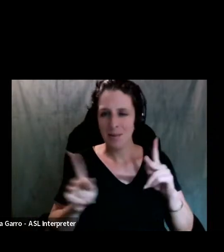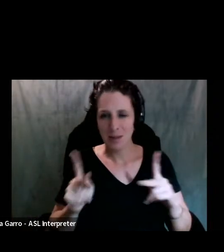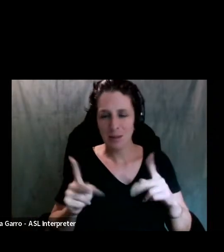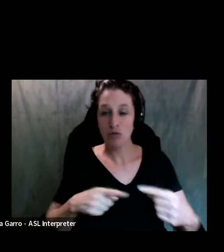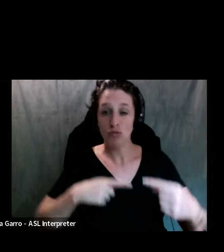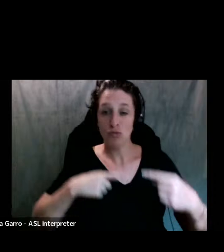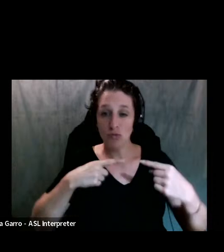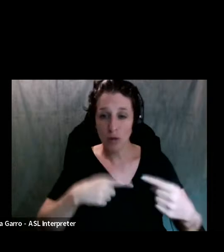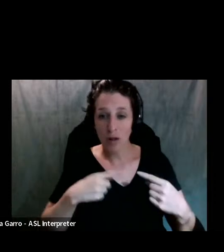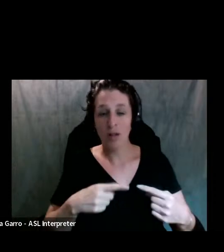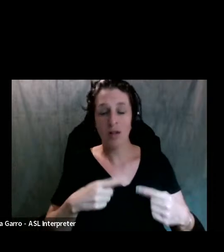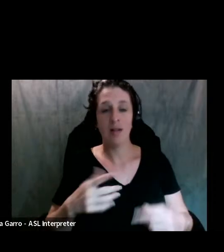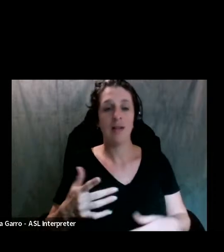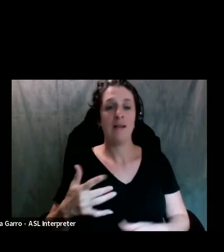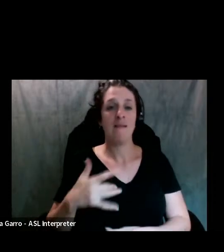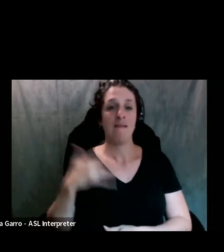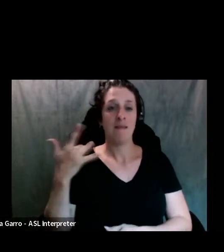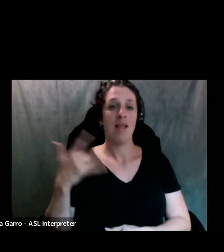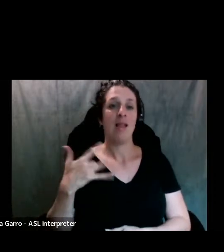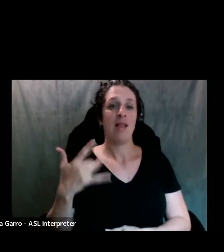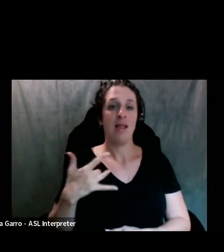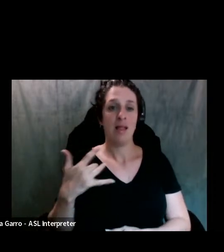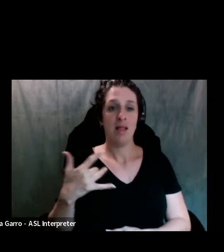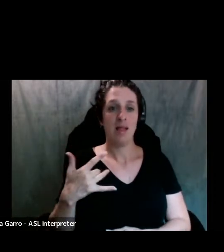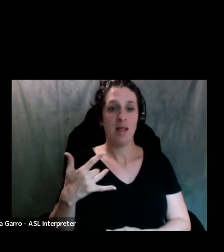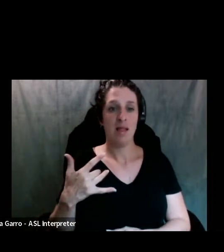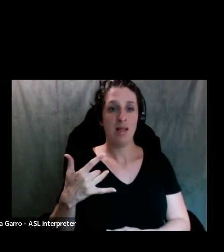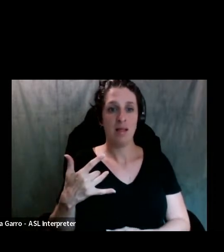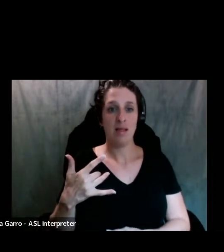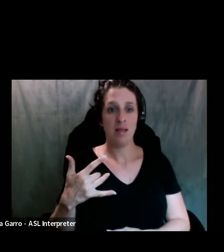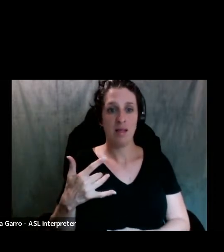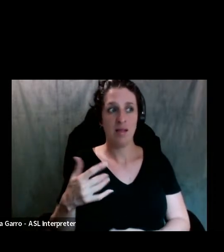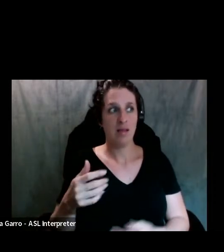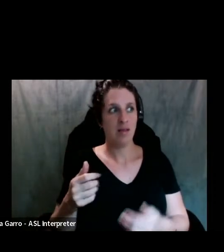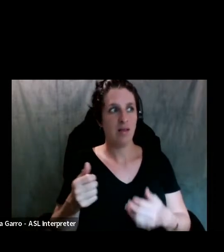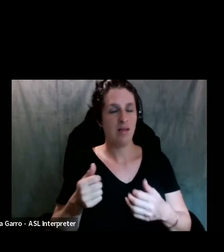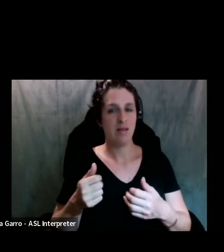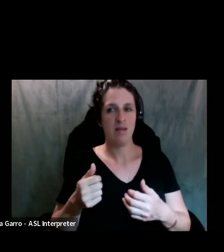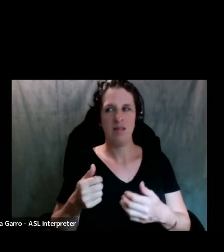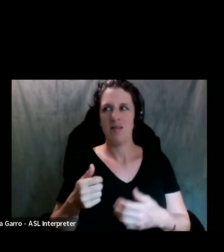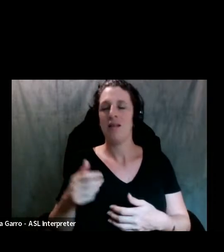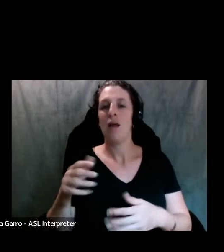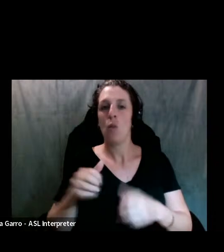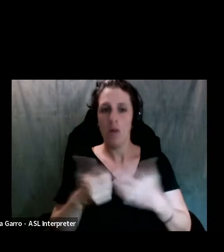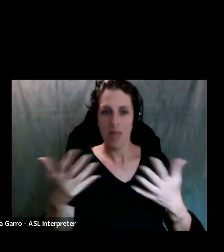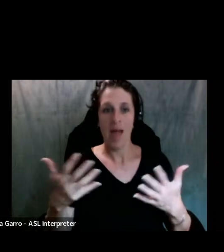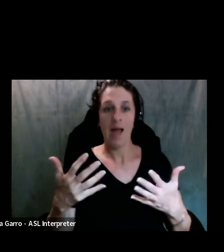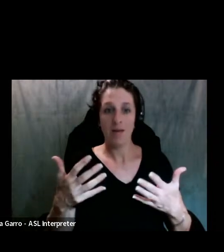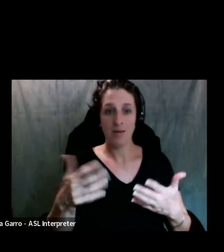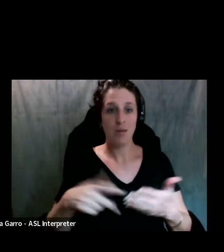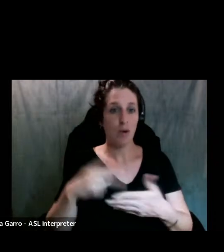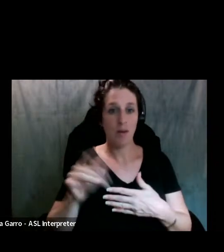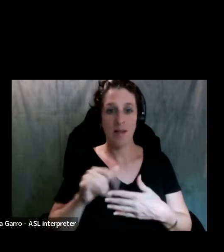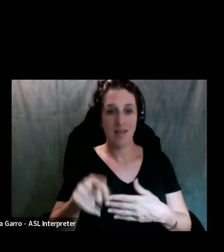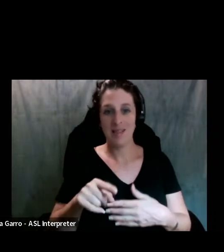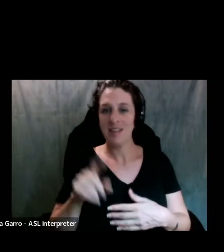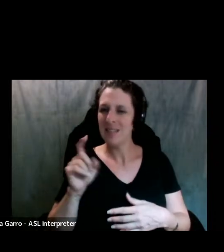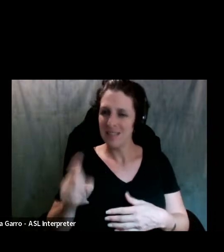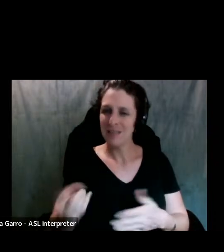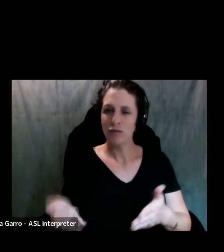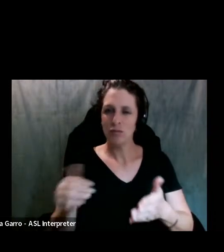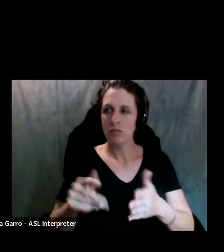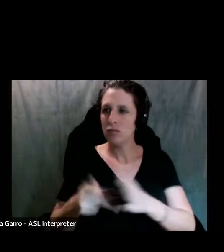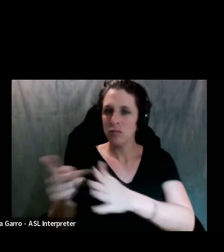have felt othered and without a program like this? And this needs to be replicated. This can't be it, you know?